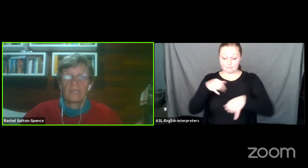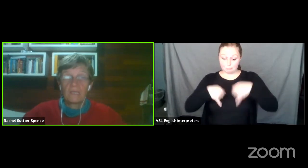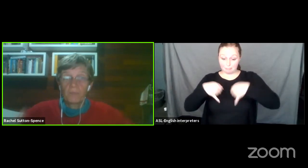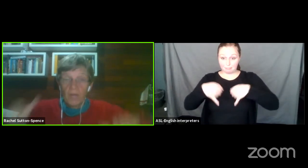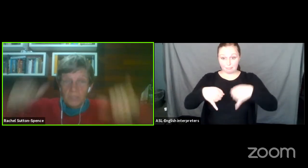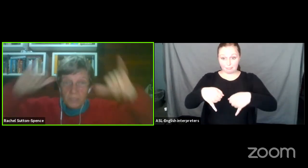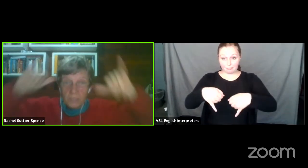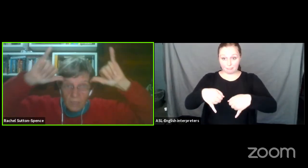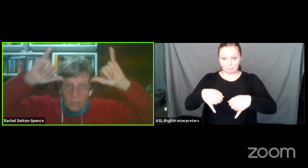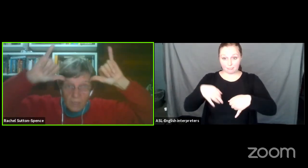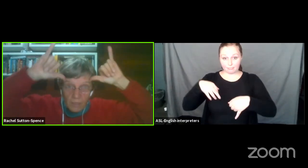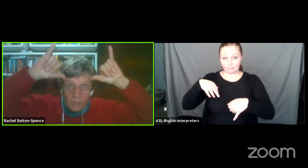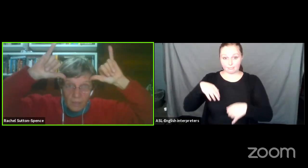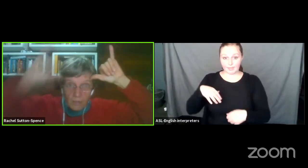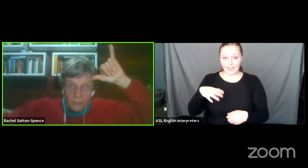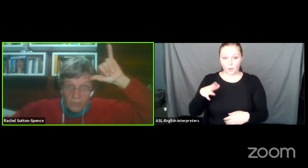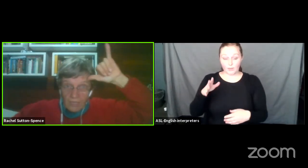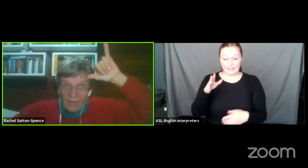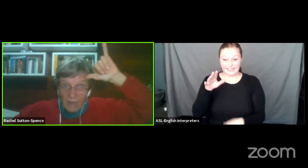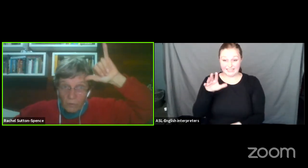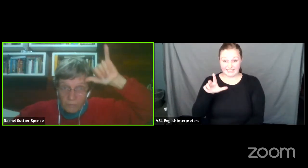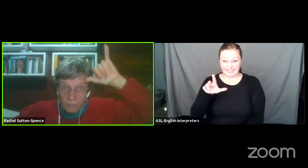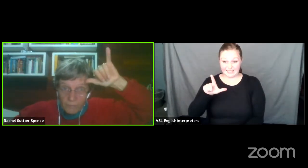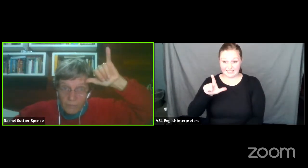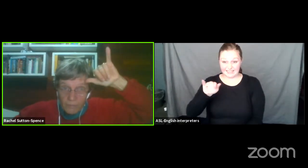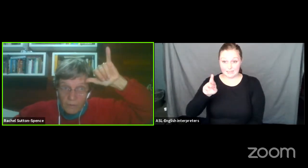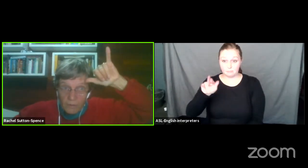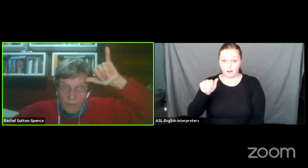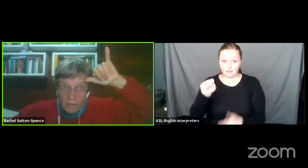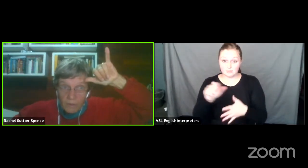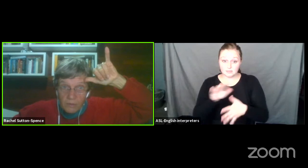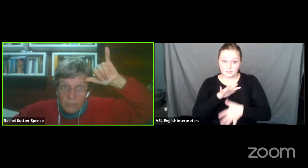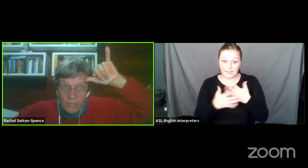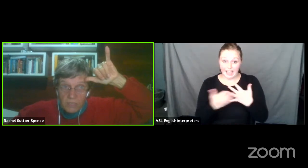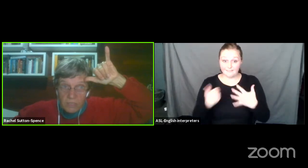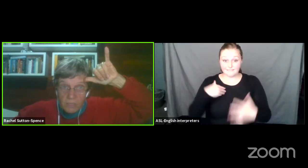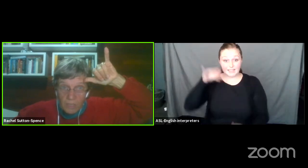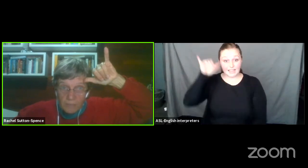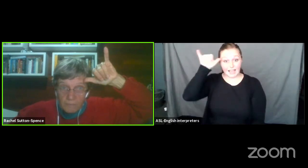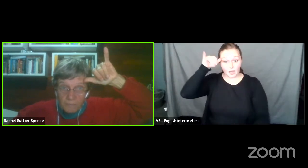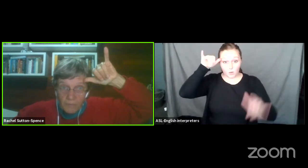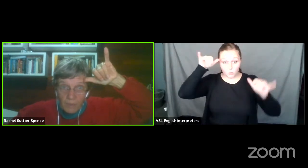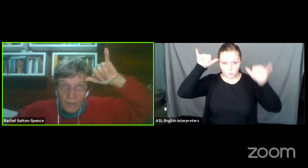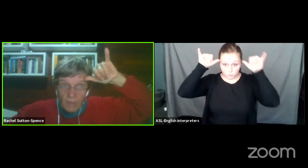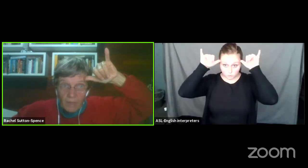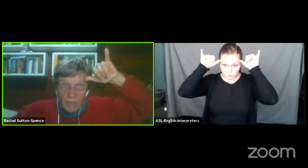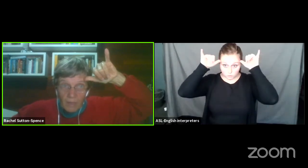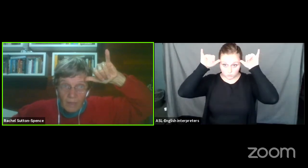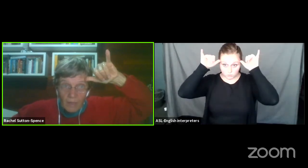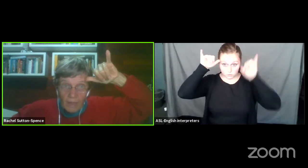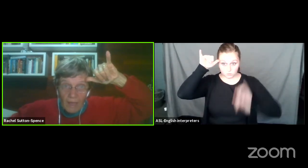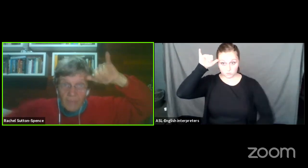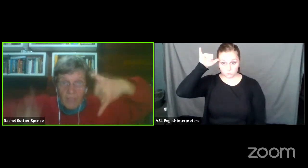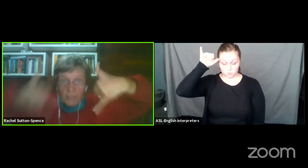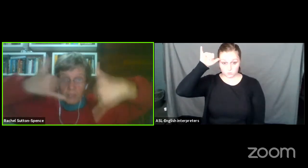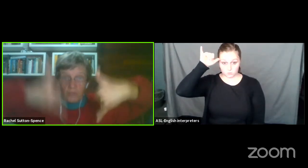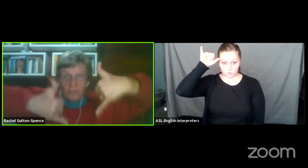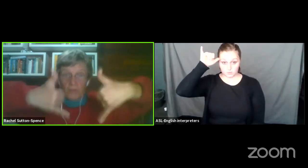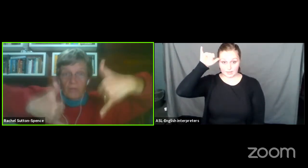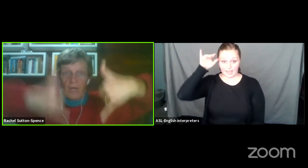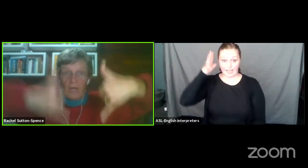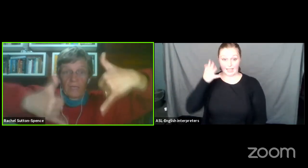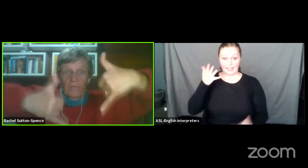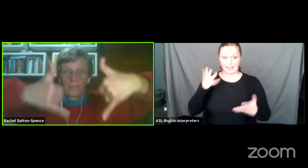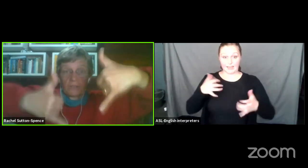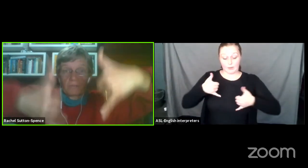Now, in Libras, you've got a cow, so that's the sign. And then you've